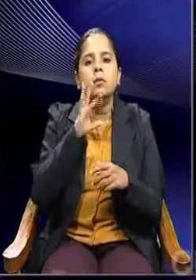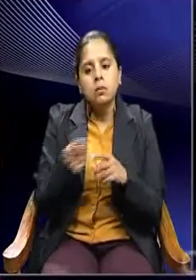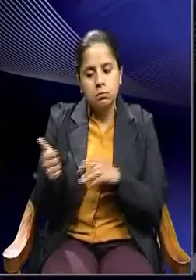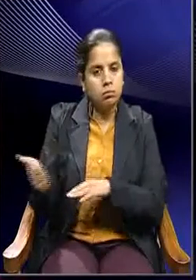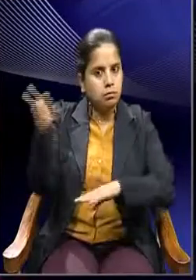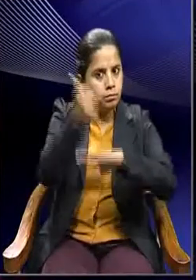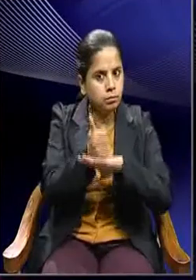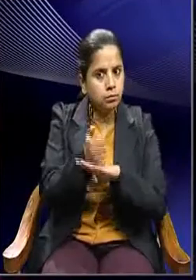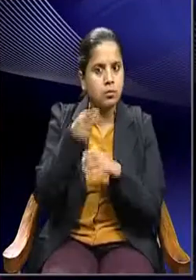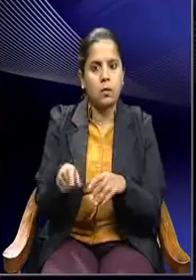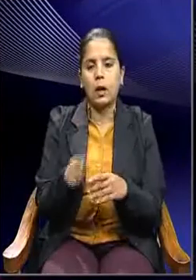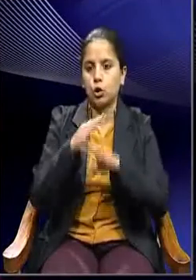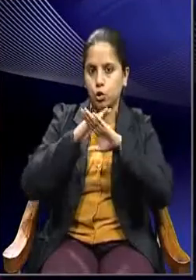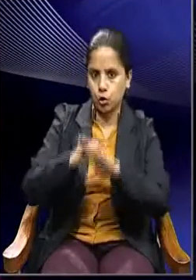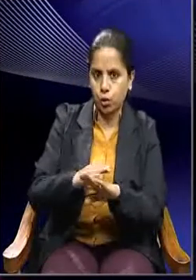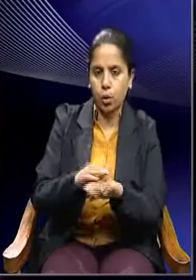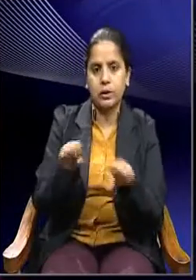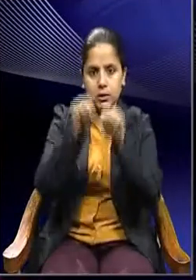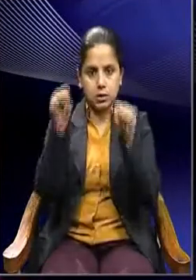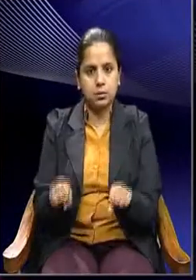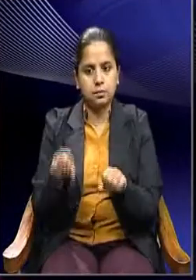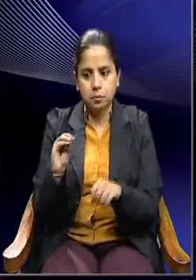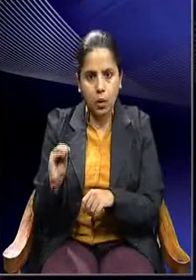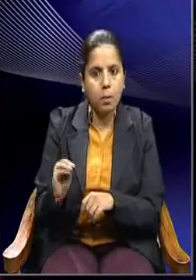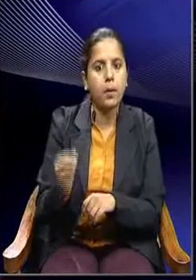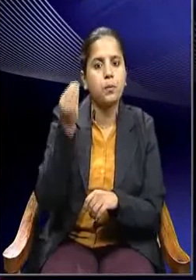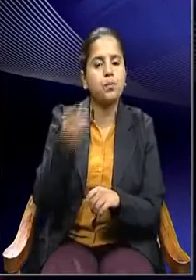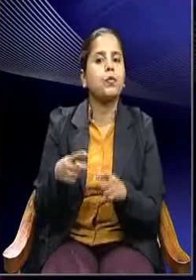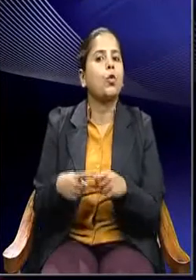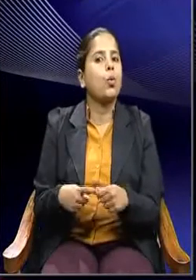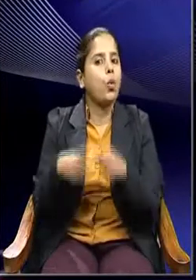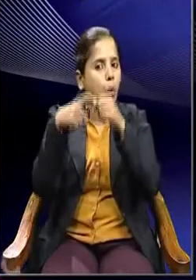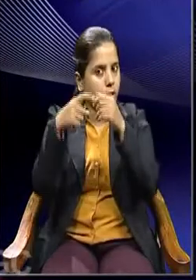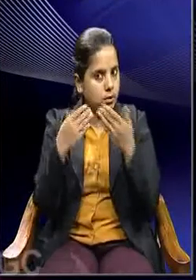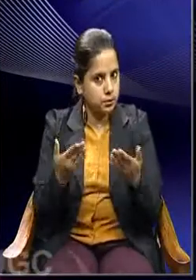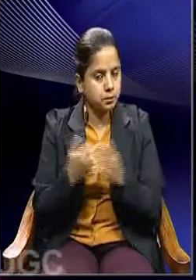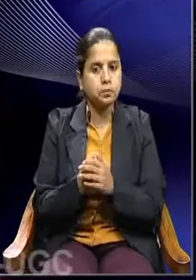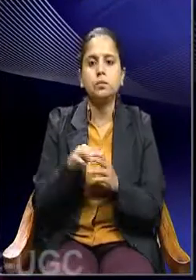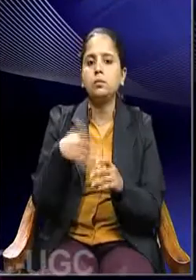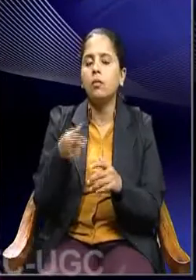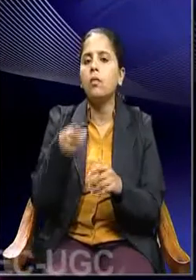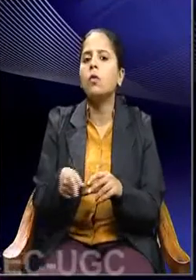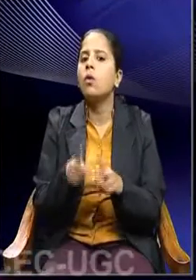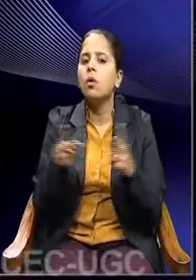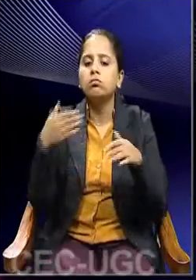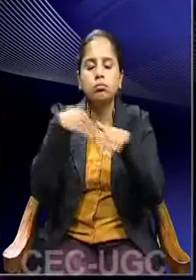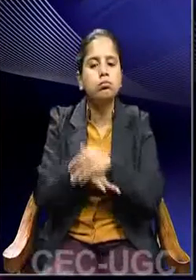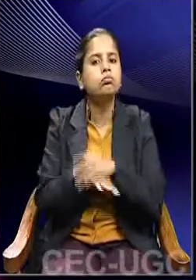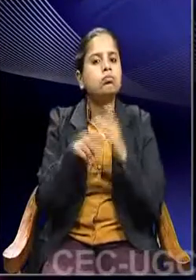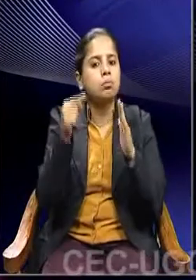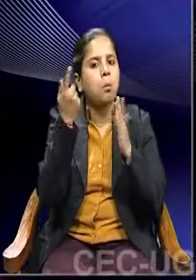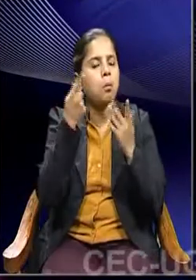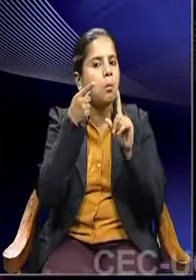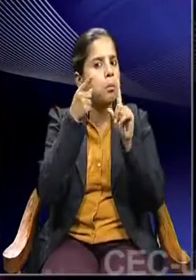secure systematic improvement of the quality and content of education